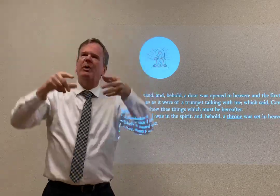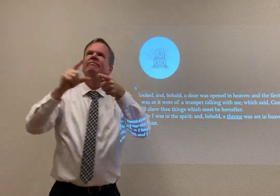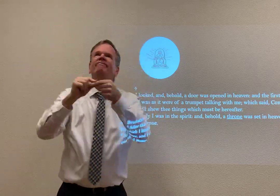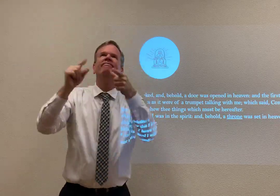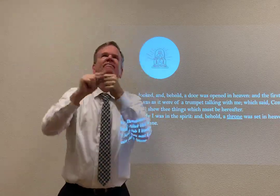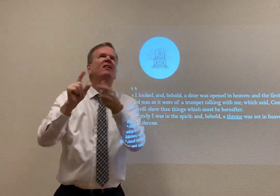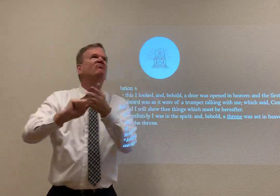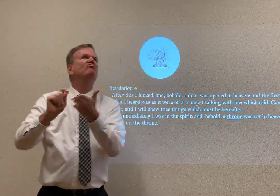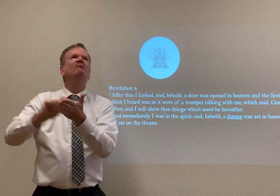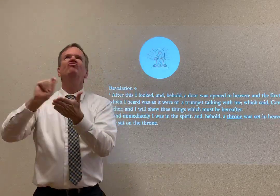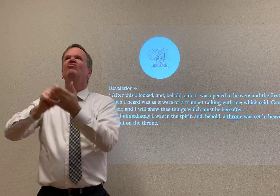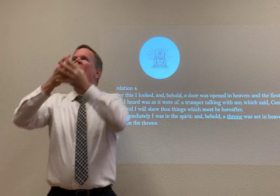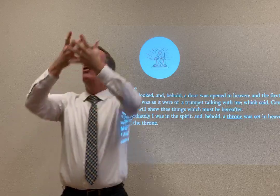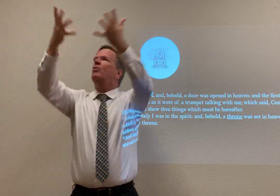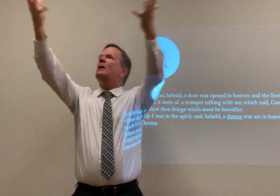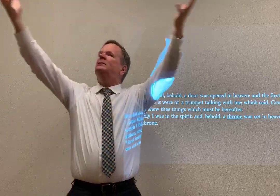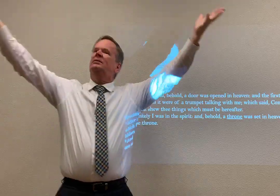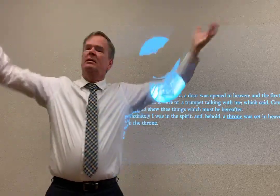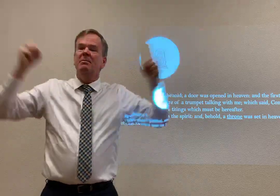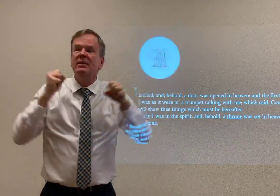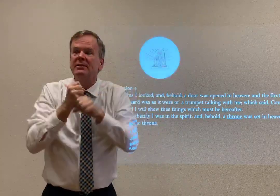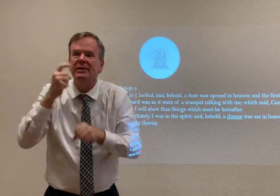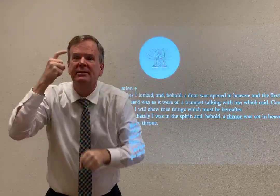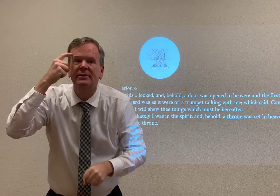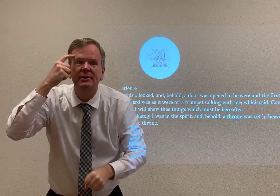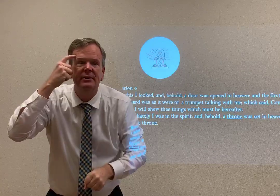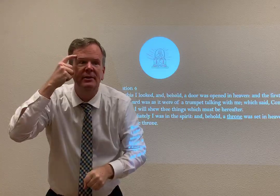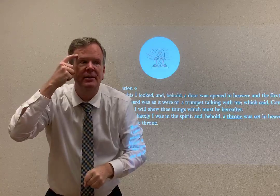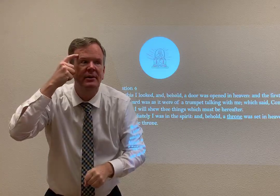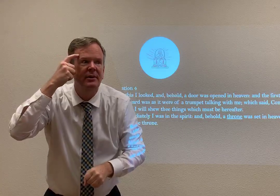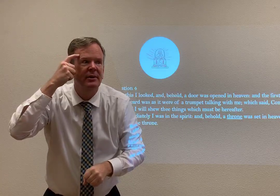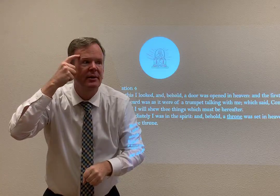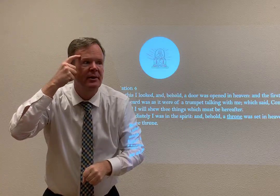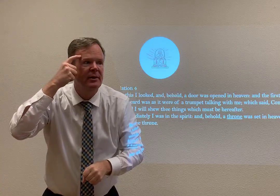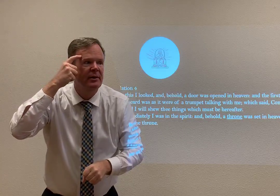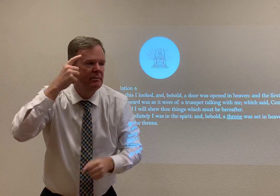Then the rest is mentioned here. Make sense?